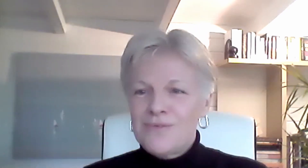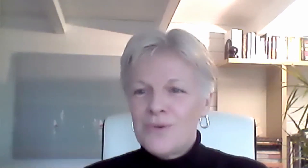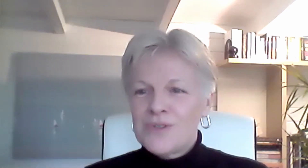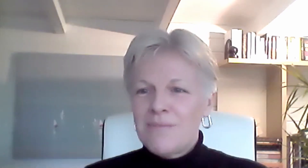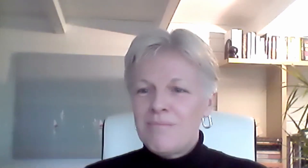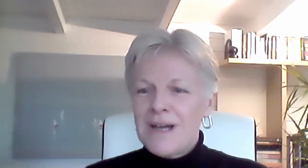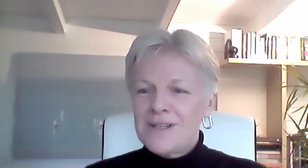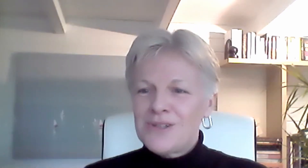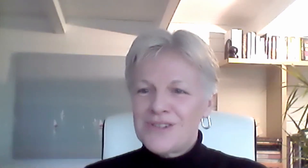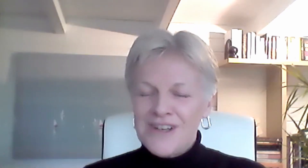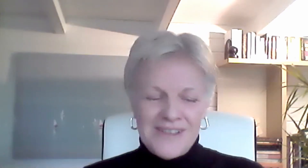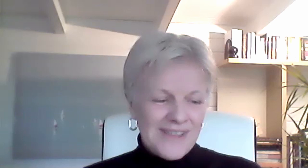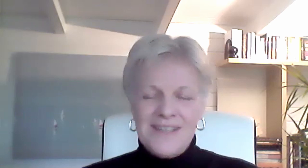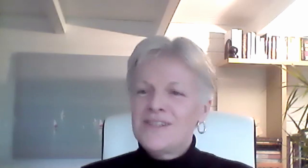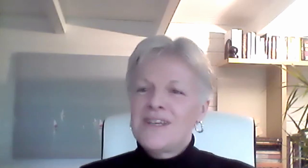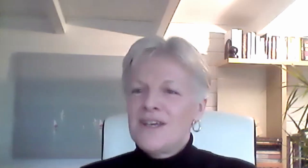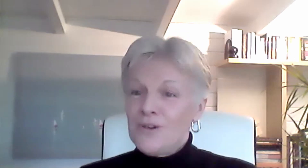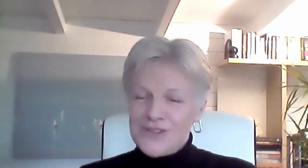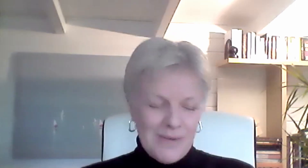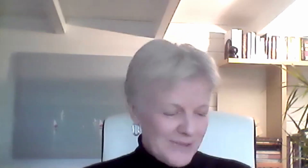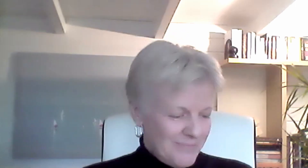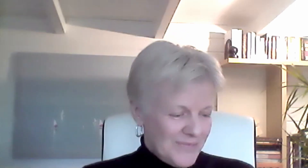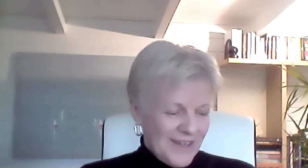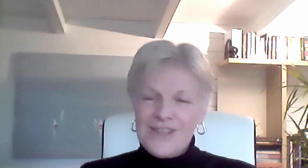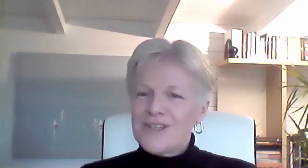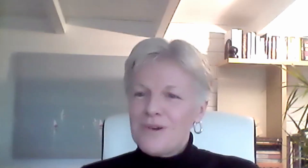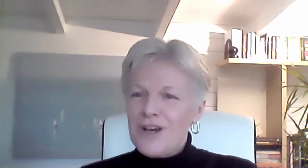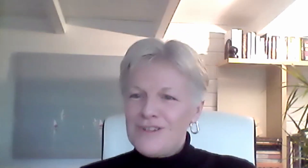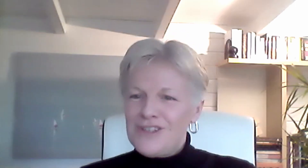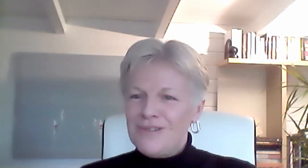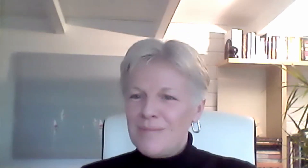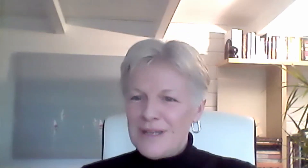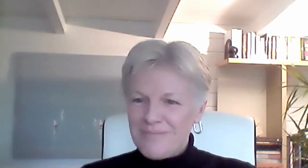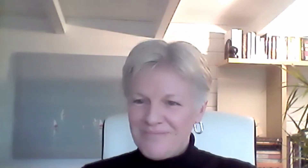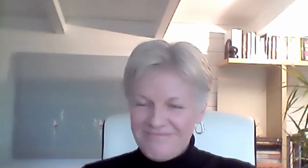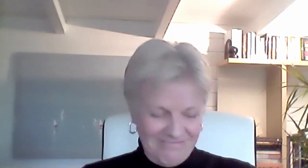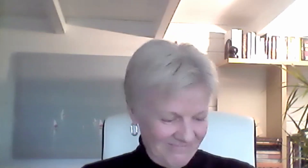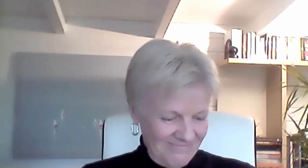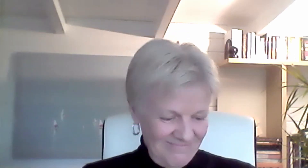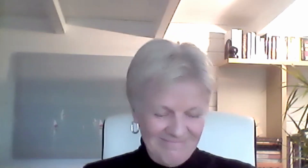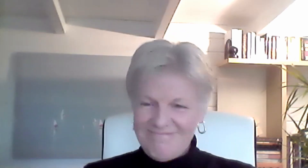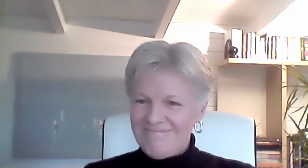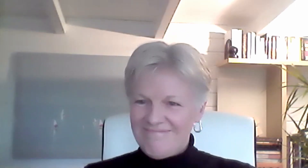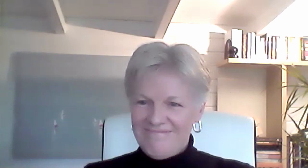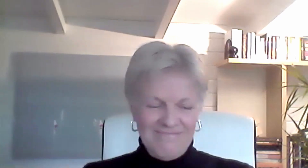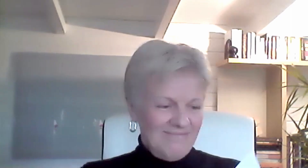for some Makaton signs and concepts. So over to you, Libby. Thank you.